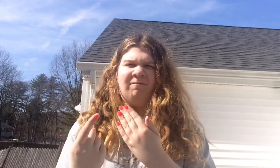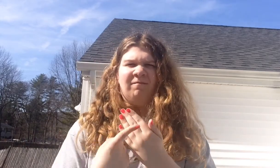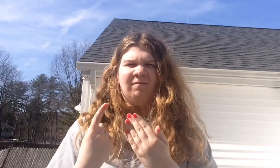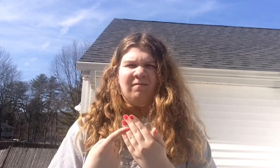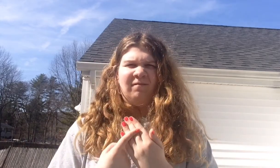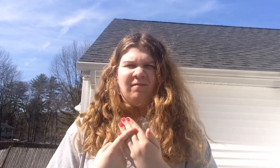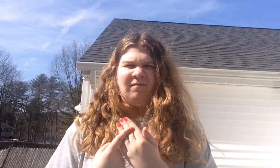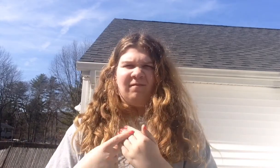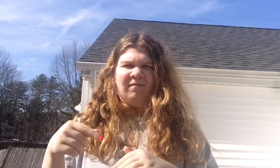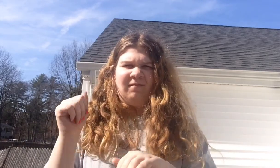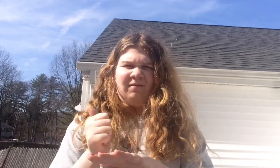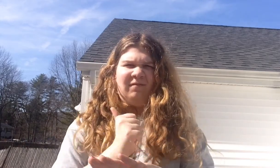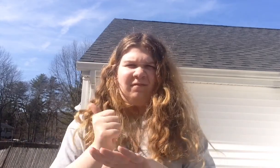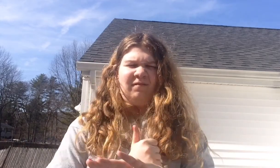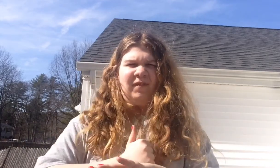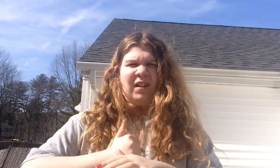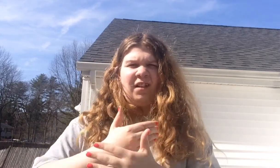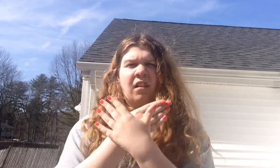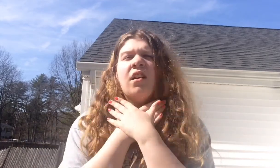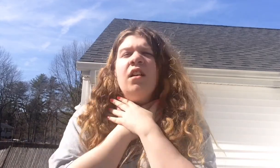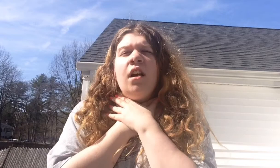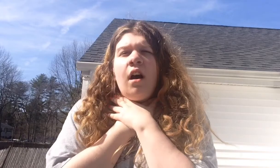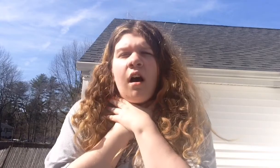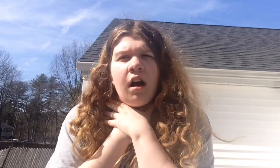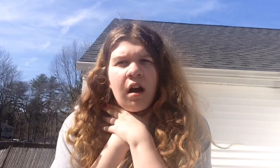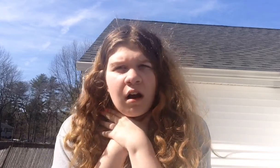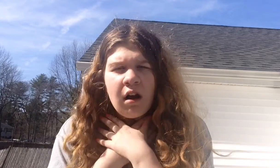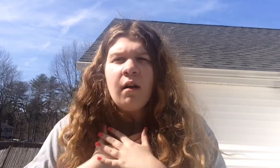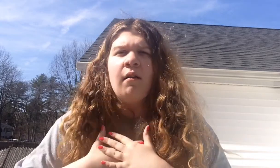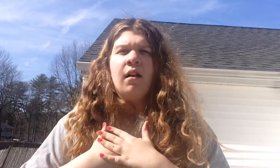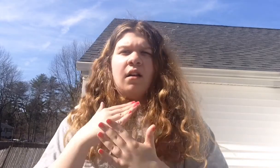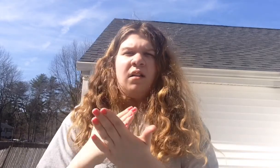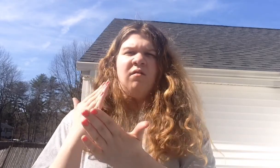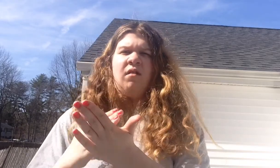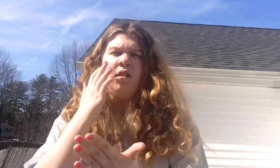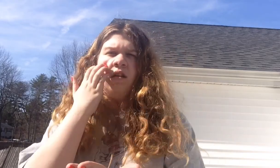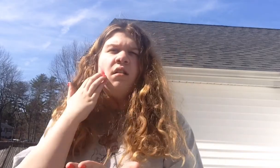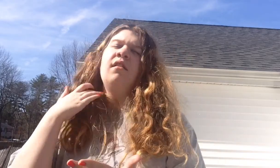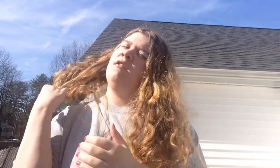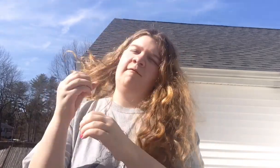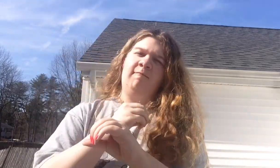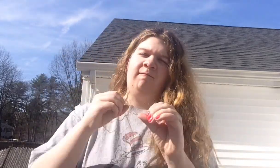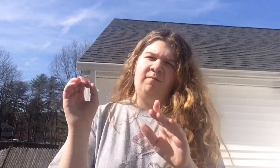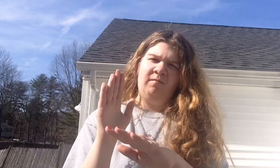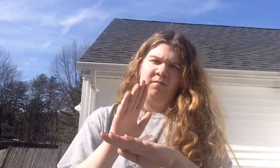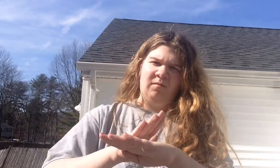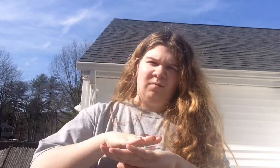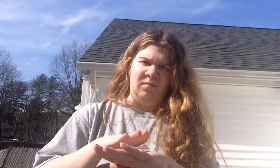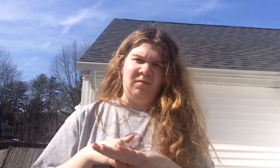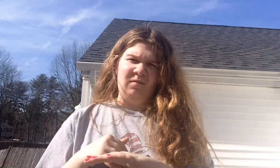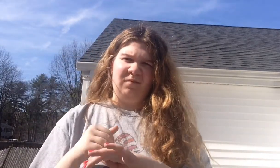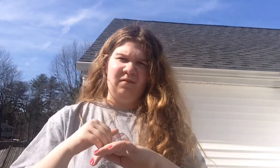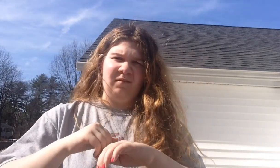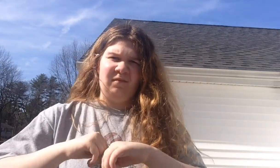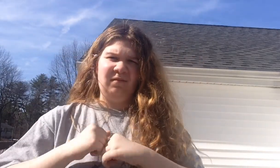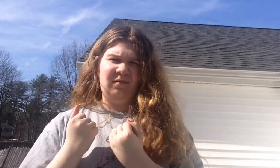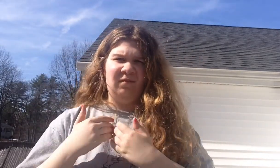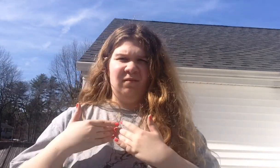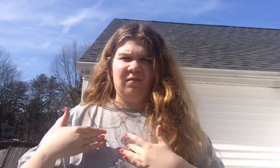Sometimes there's a danger of choking on the parts No one gave a warning to the breaking